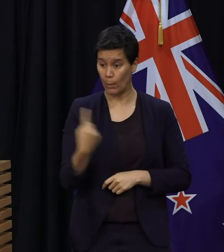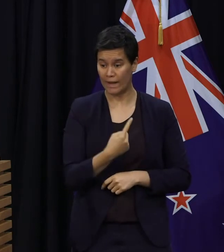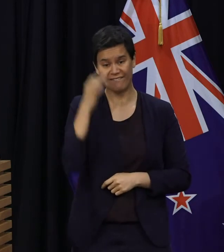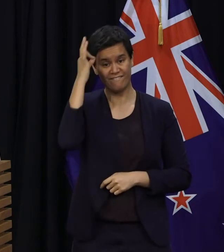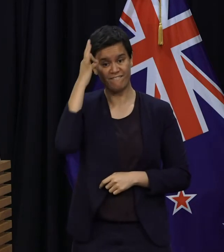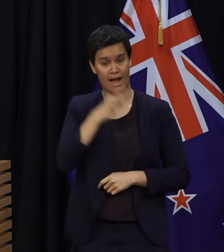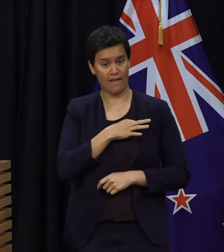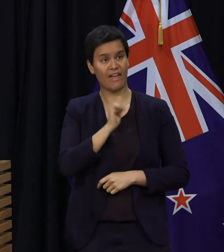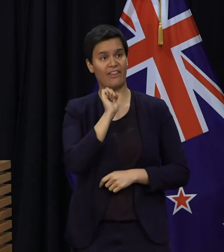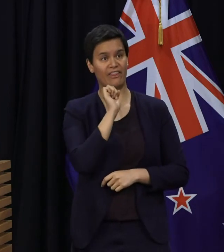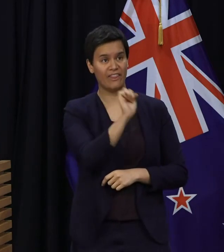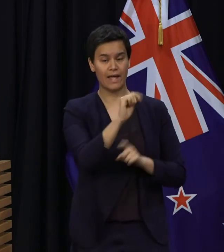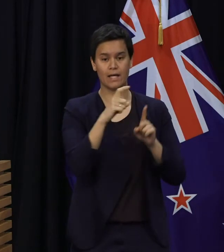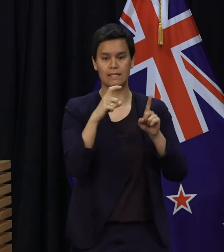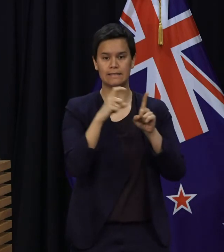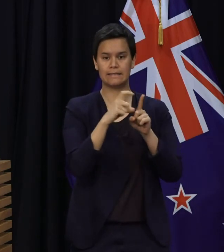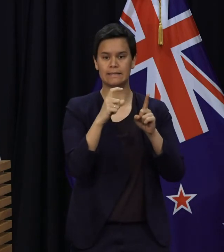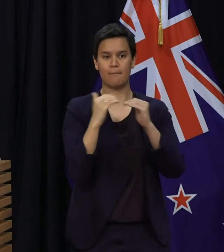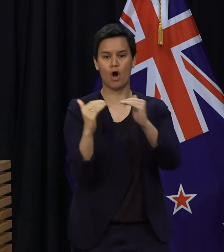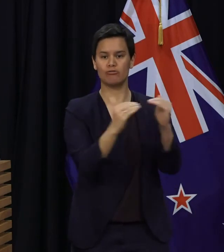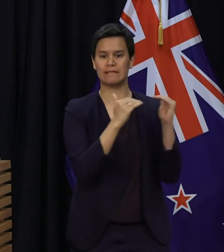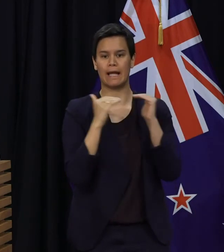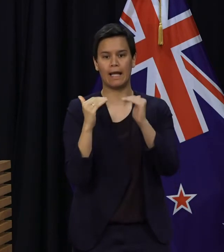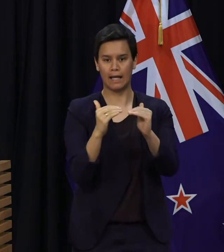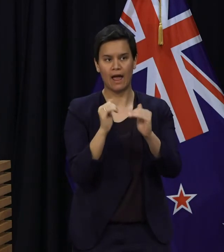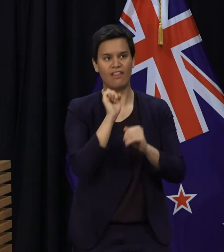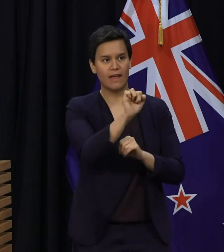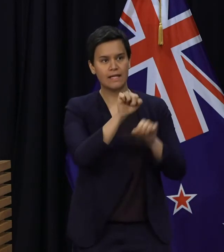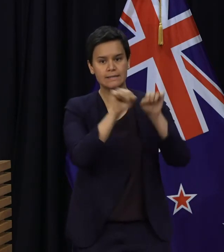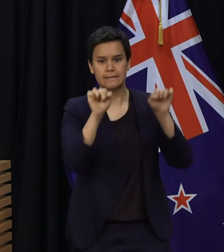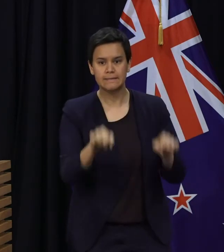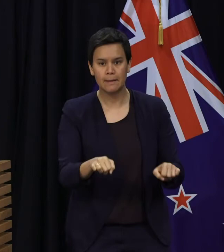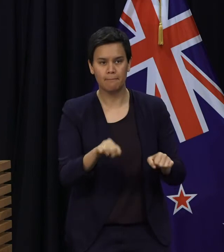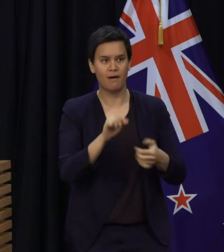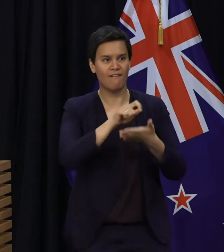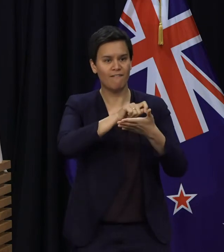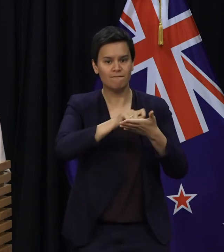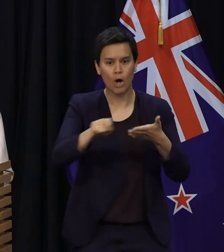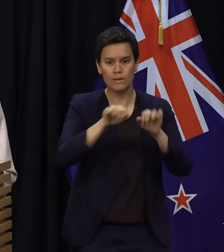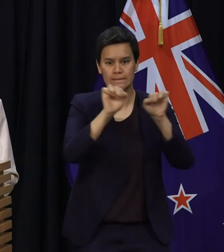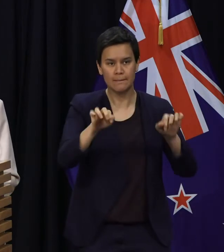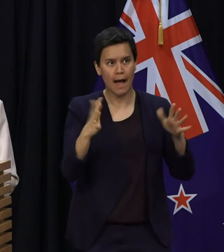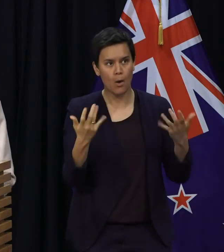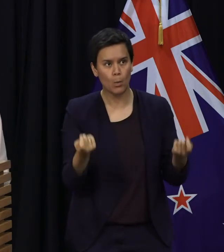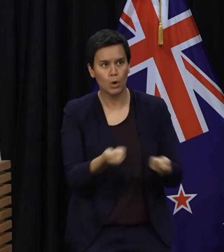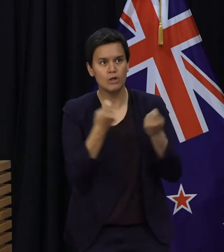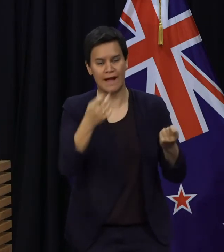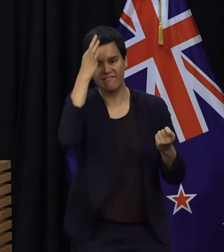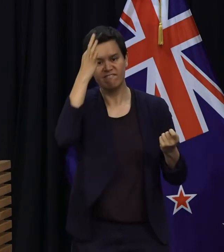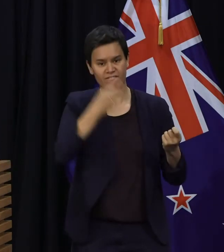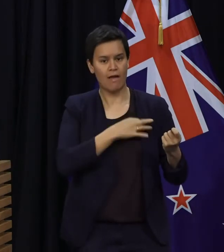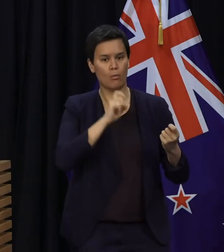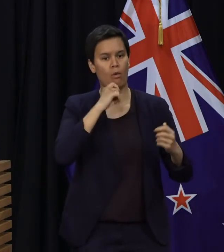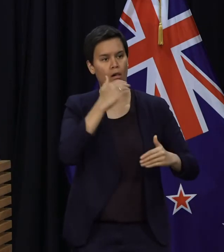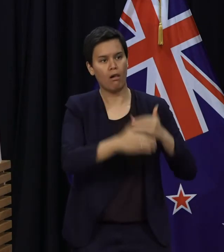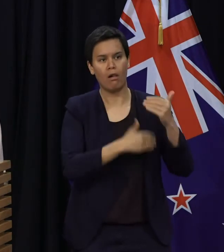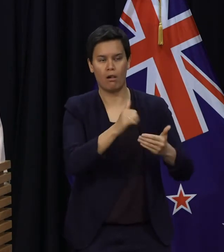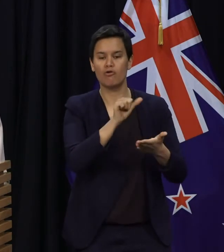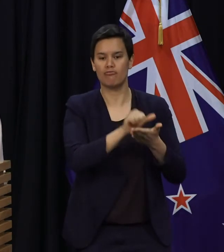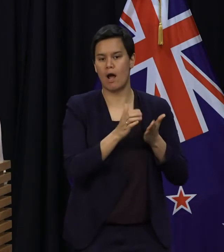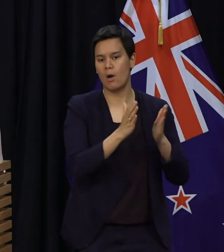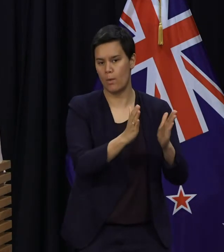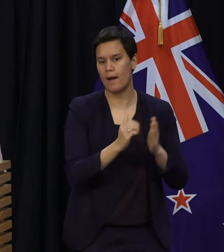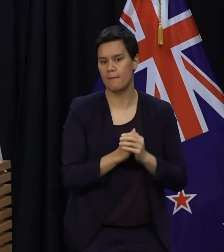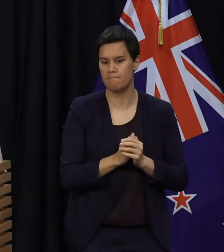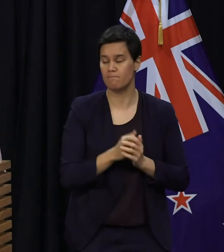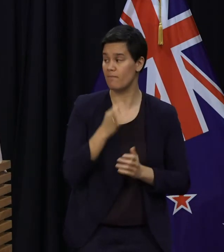institutions, and those institutions, of course, require votes to be counted, which is still underway in the United States. So just on that,